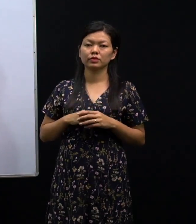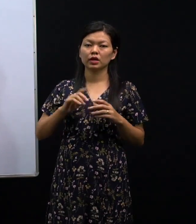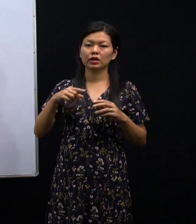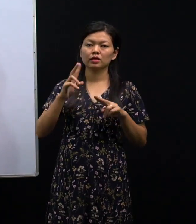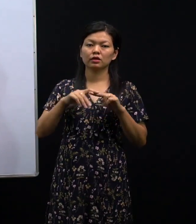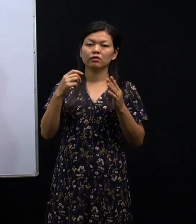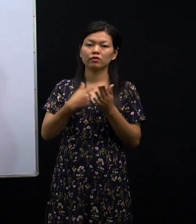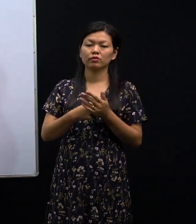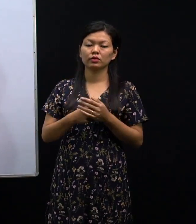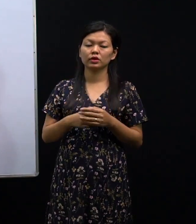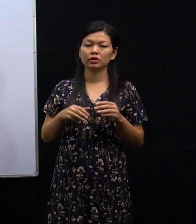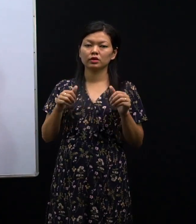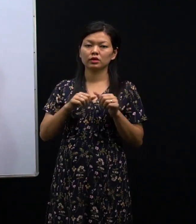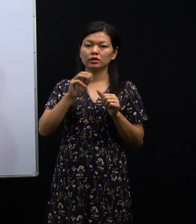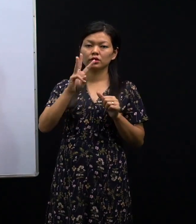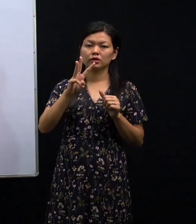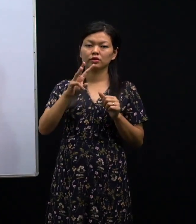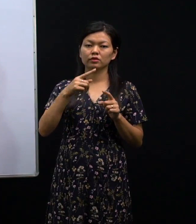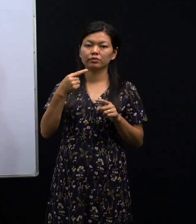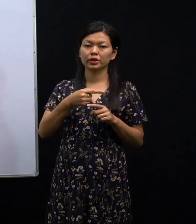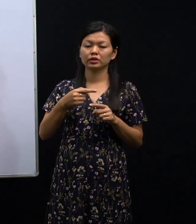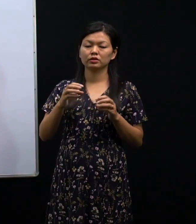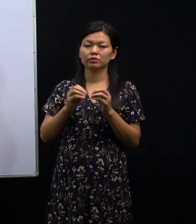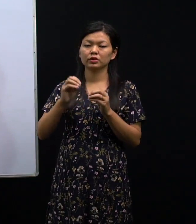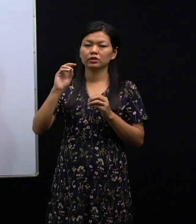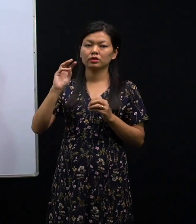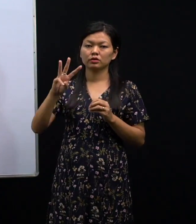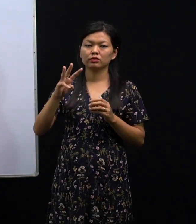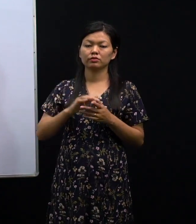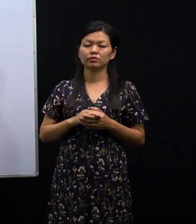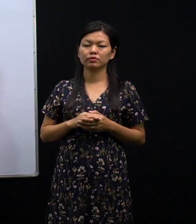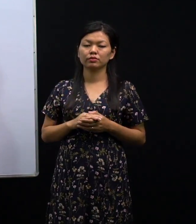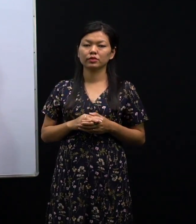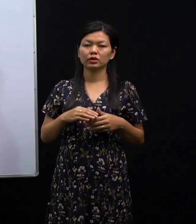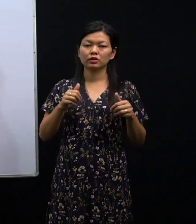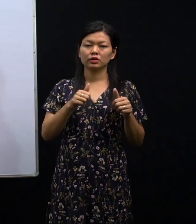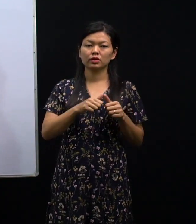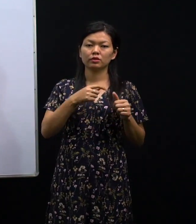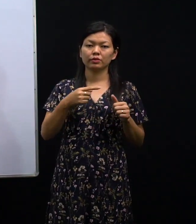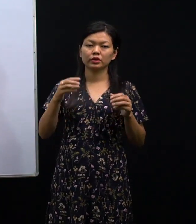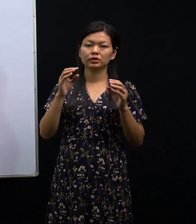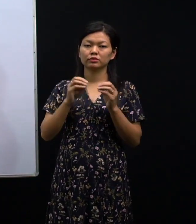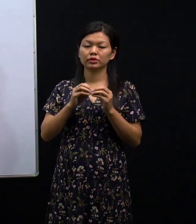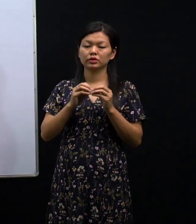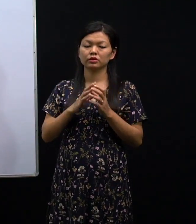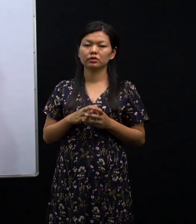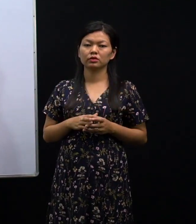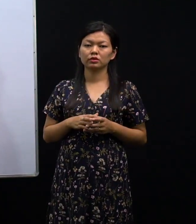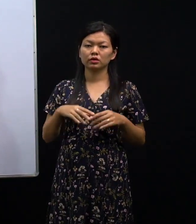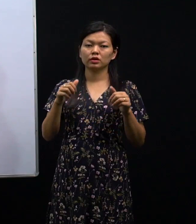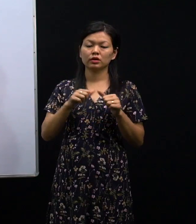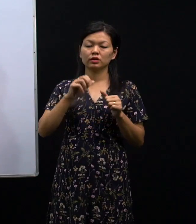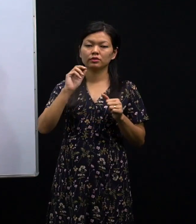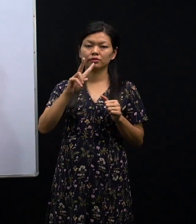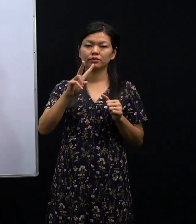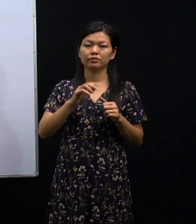a cube minus b cube. A cube minus b cube. The factorized formula is a minus b, a